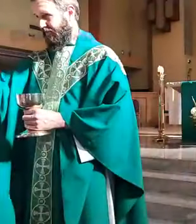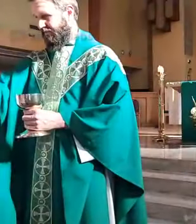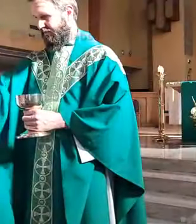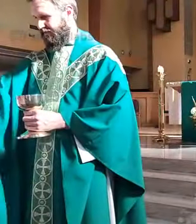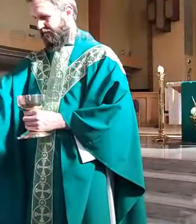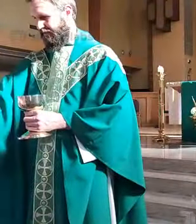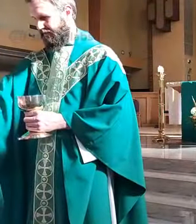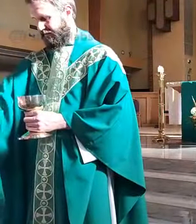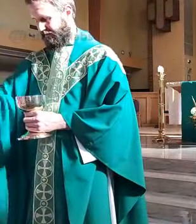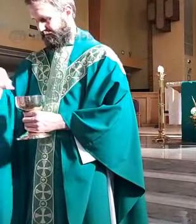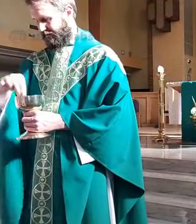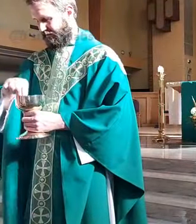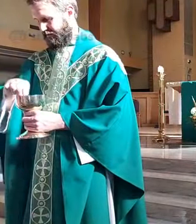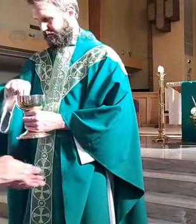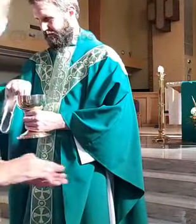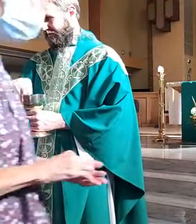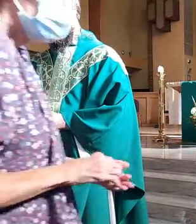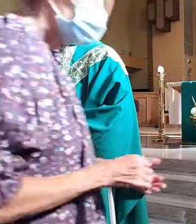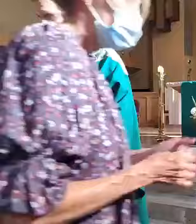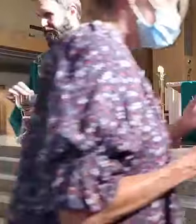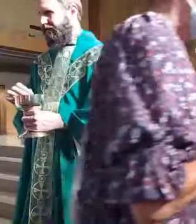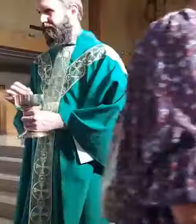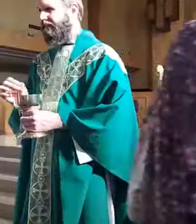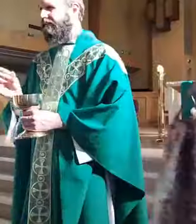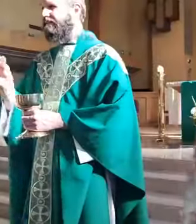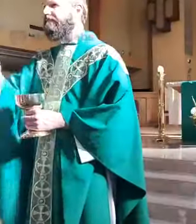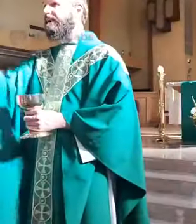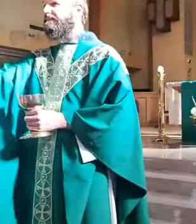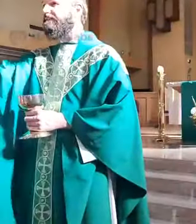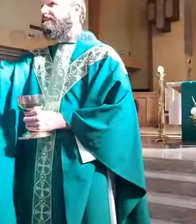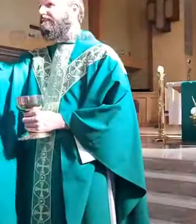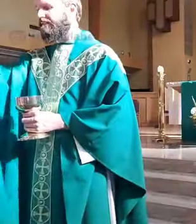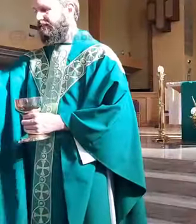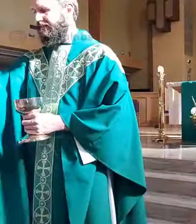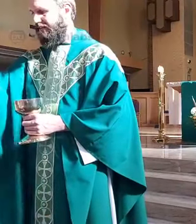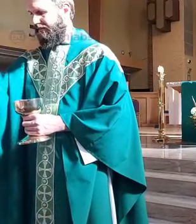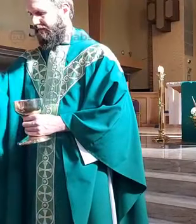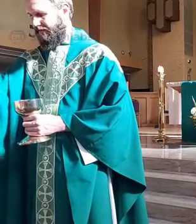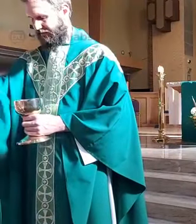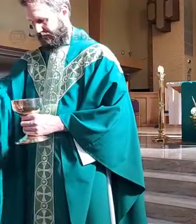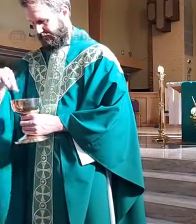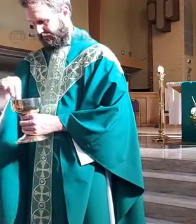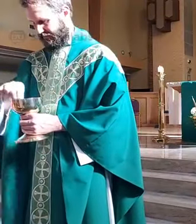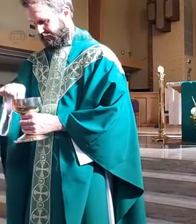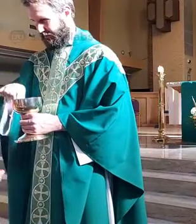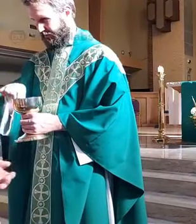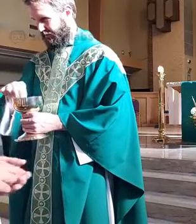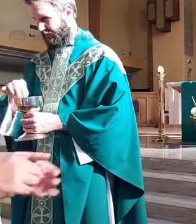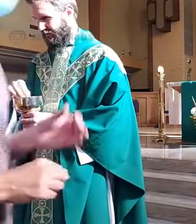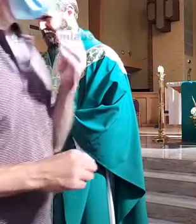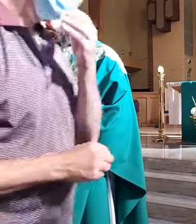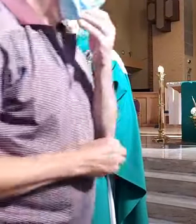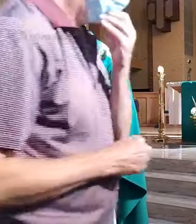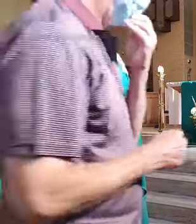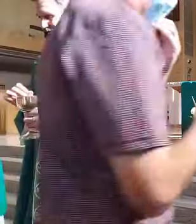Body of Christ. The body of Christ. Body of Christ. The body. Amen.